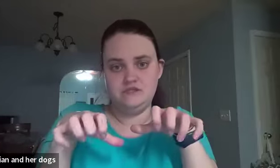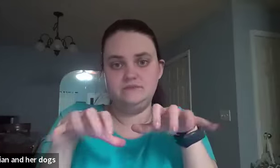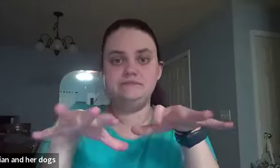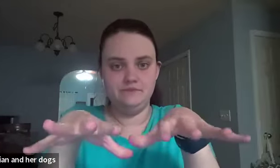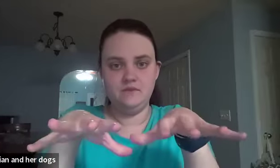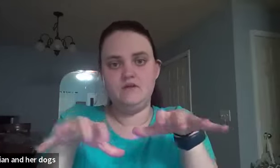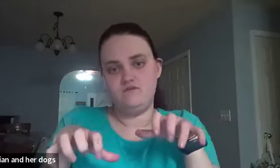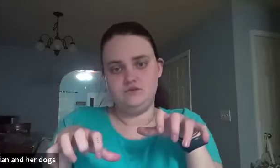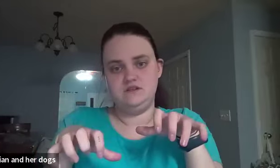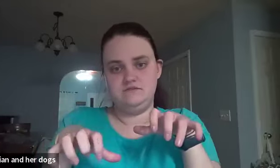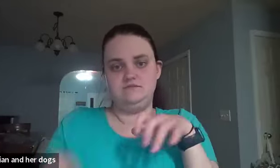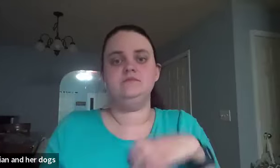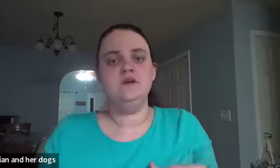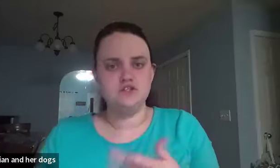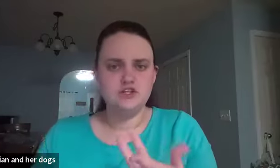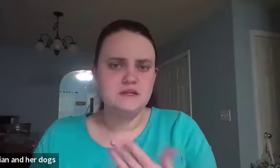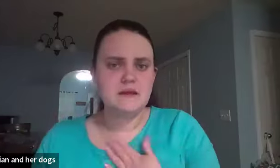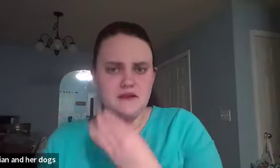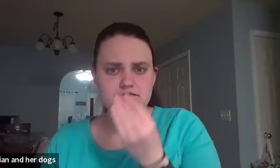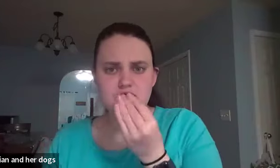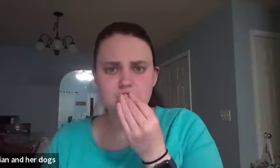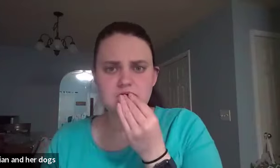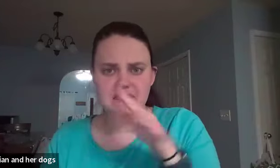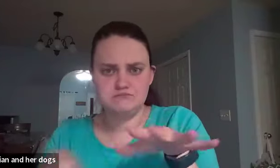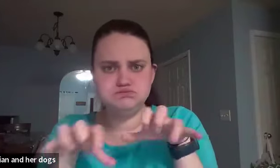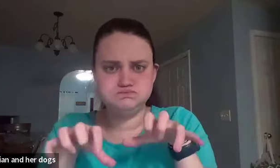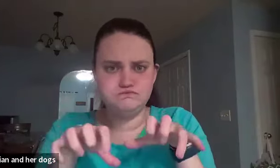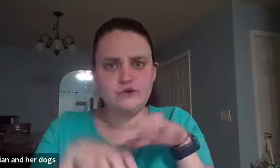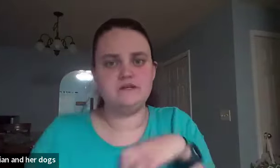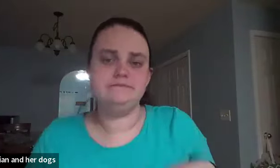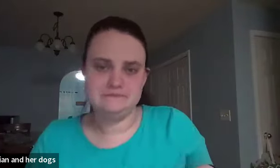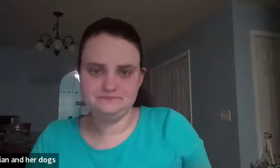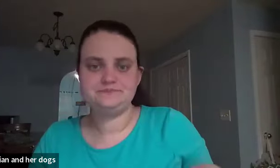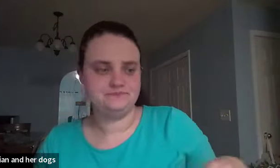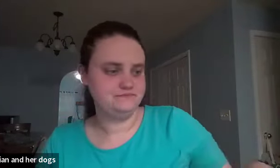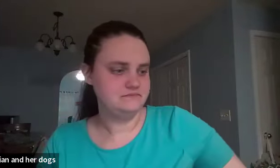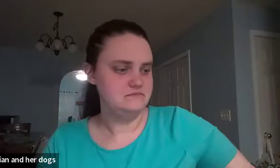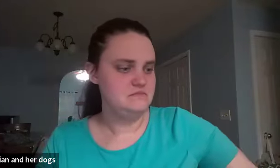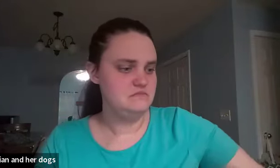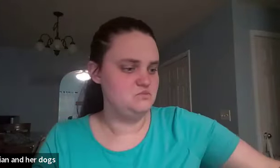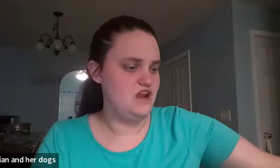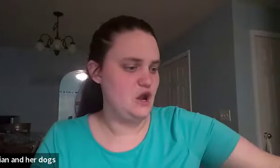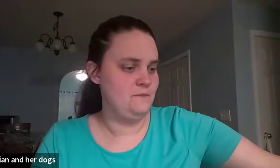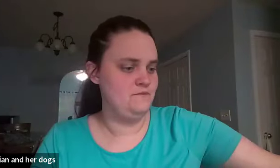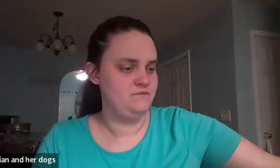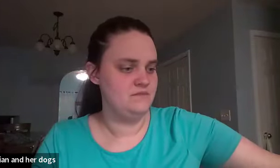frozen, frozen. So you could be like, my food is frozen. Okay.